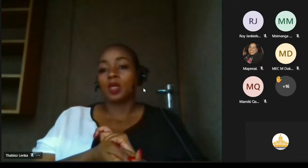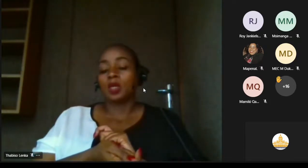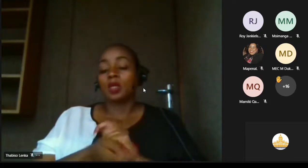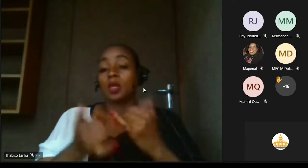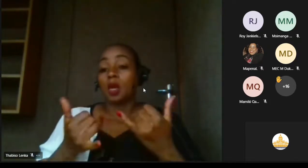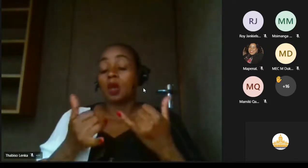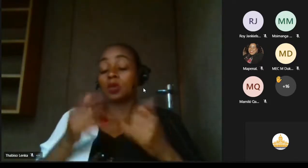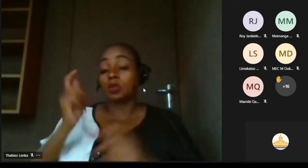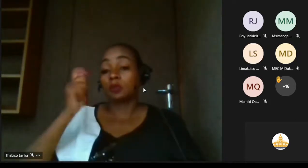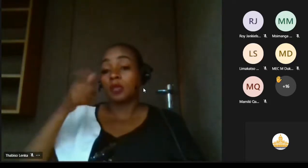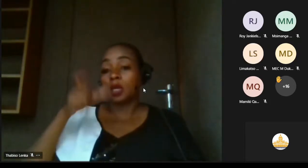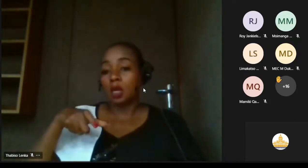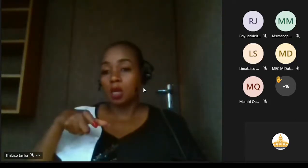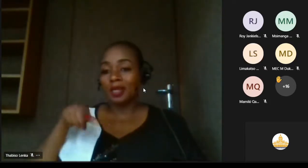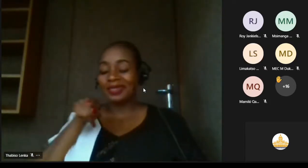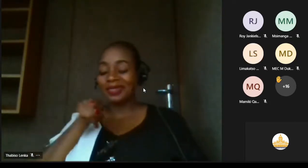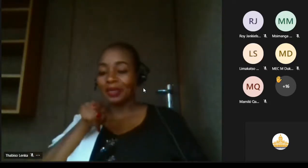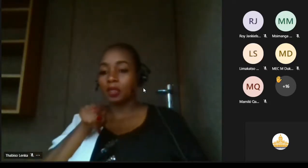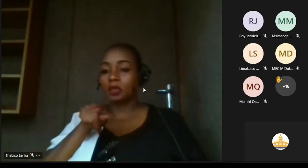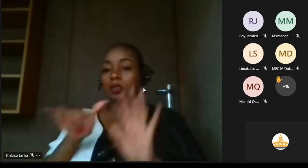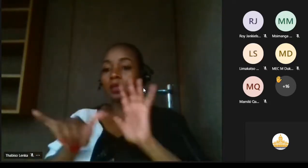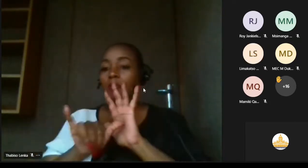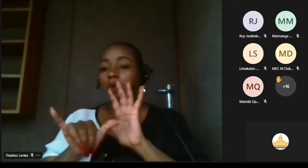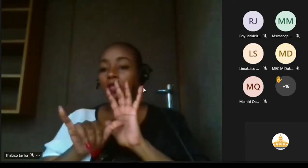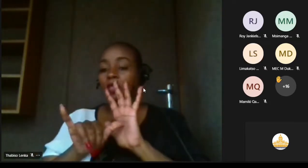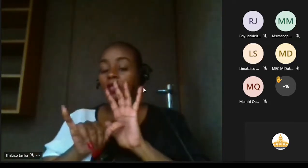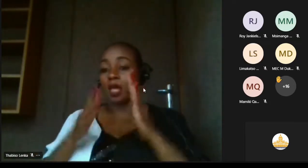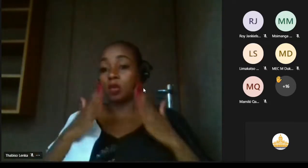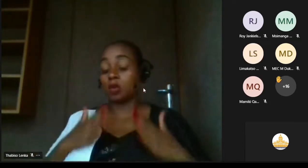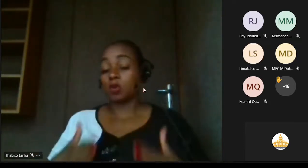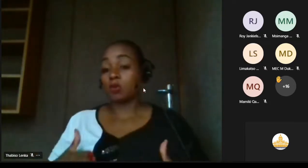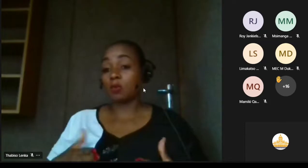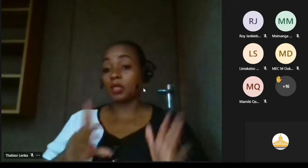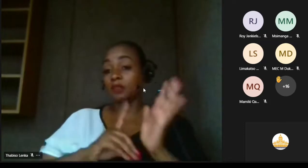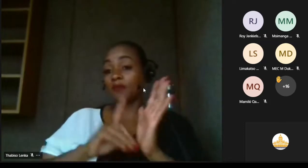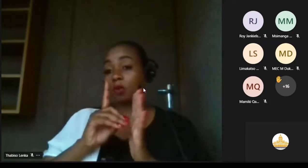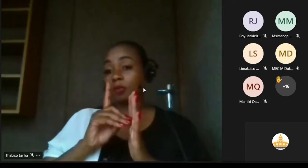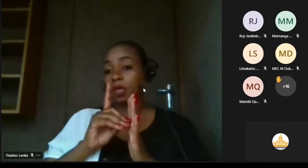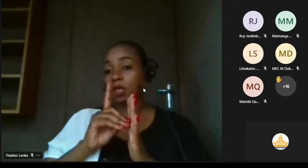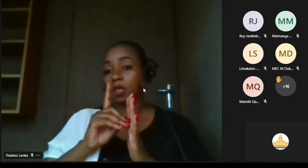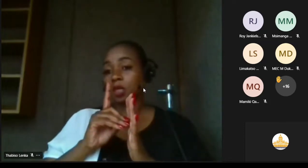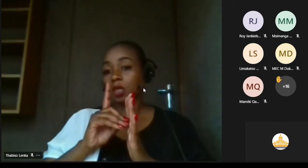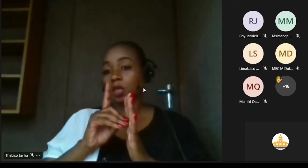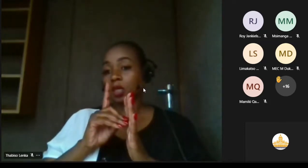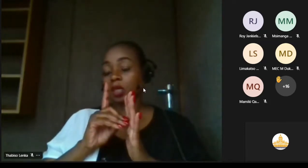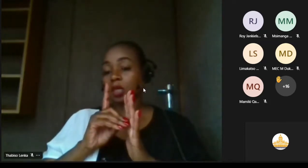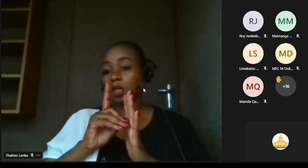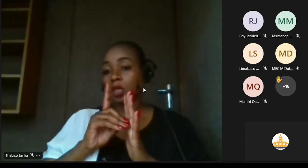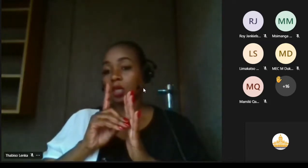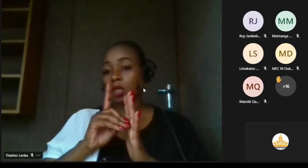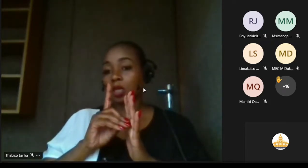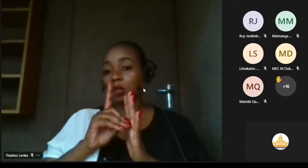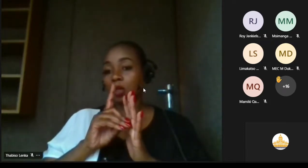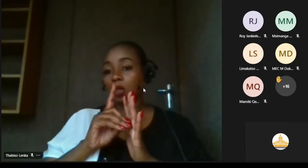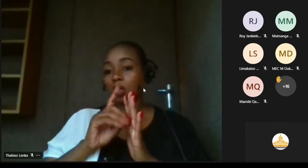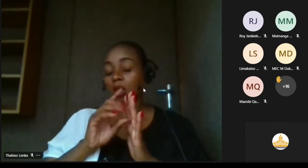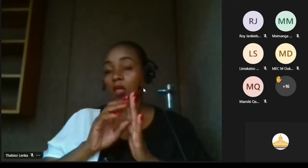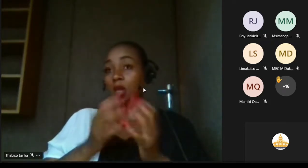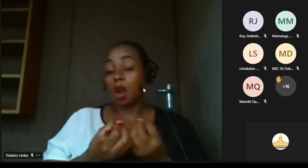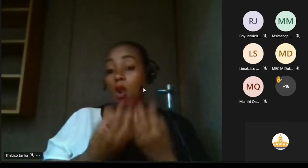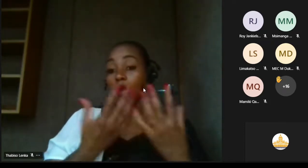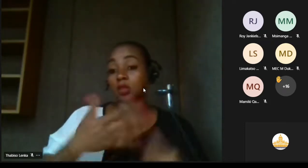Honorable Speaker, is a cornerstone of human and overall development. Where there are planned human